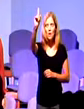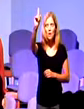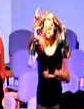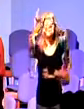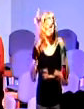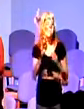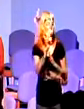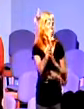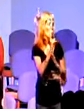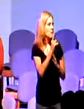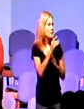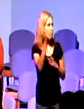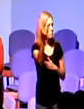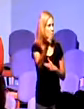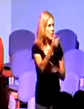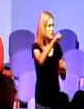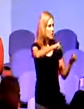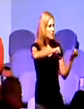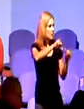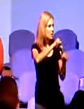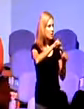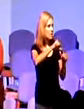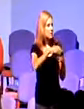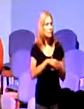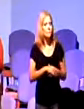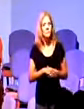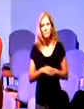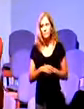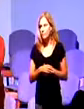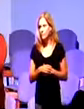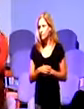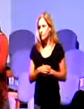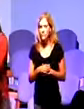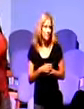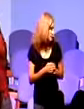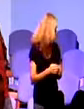one. Went and greet someone next to you this morning. Welcome them here.